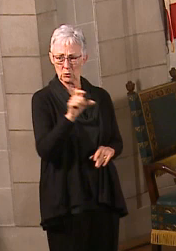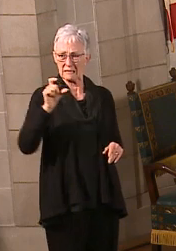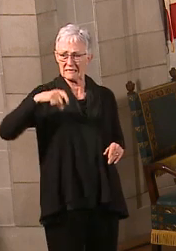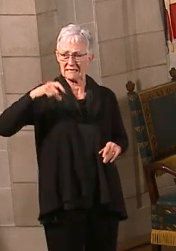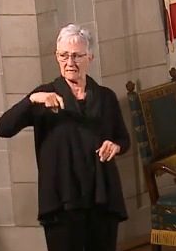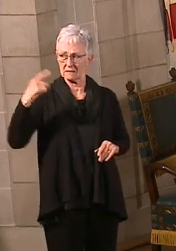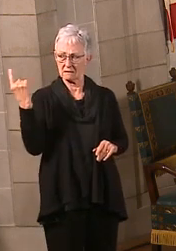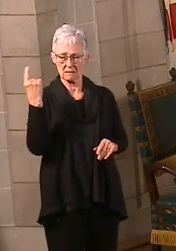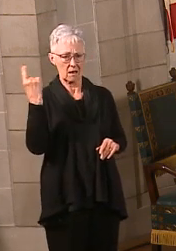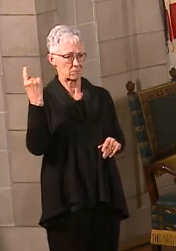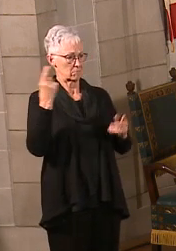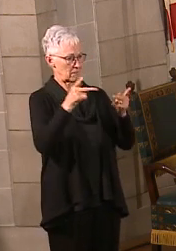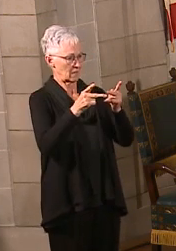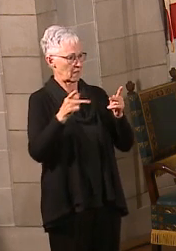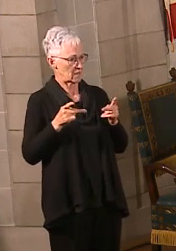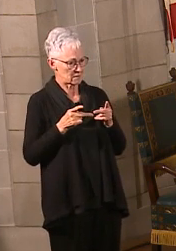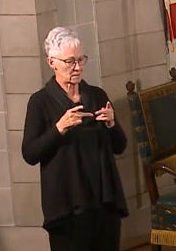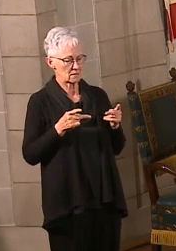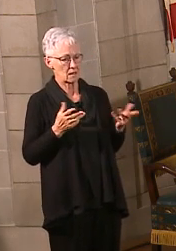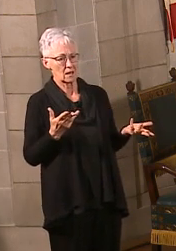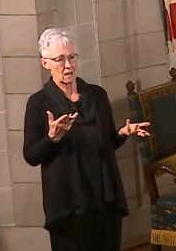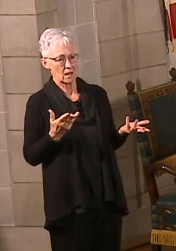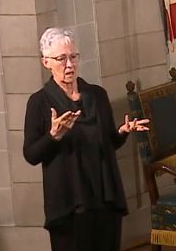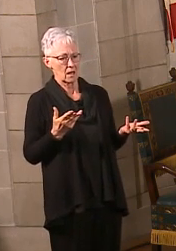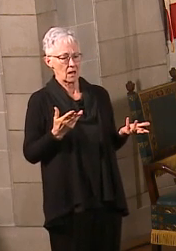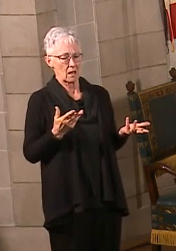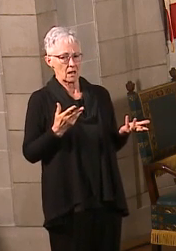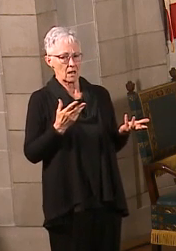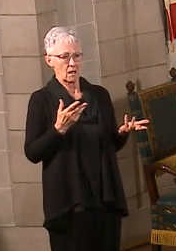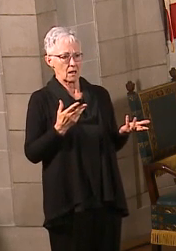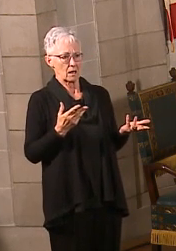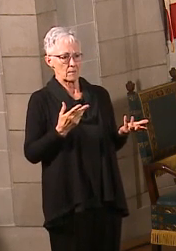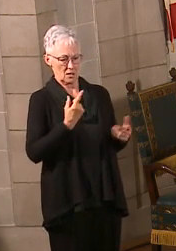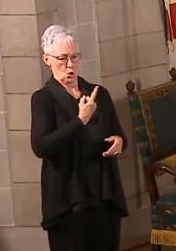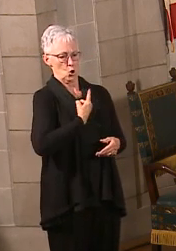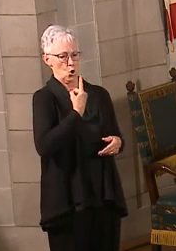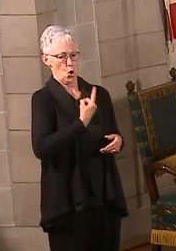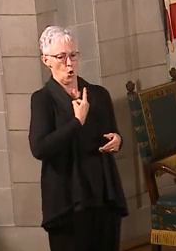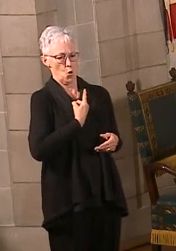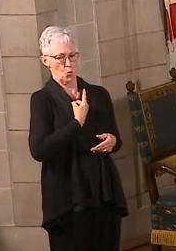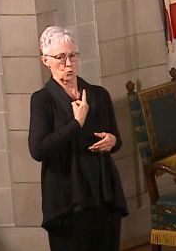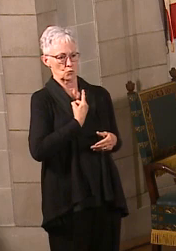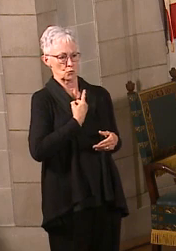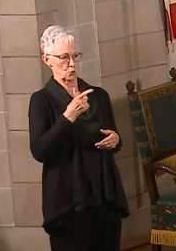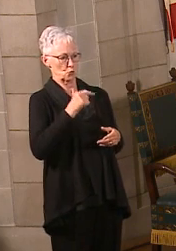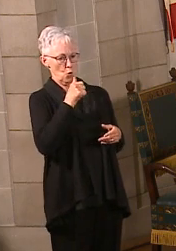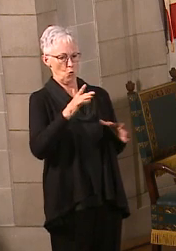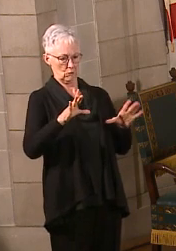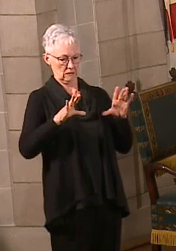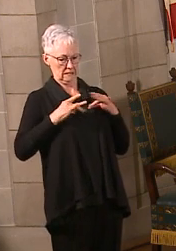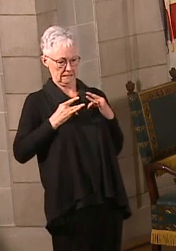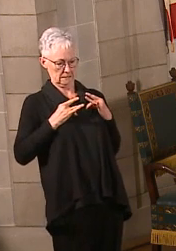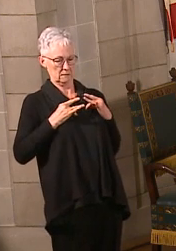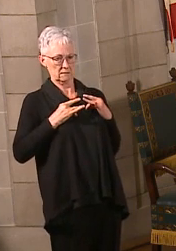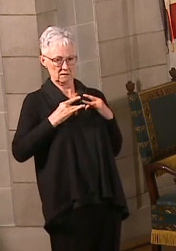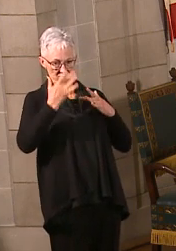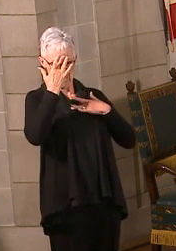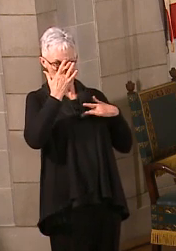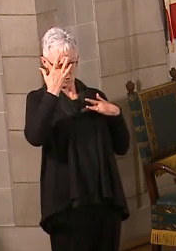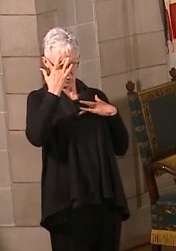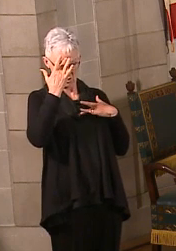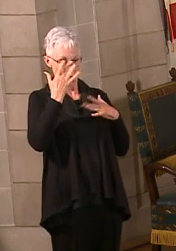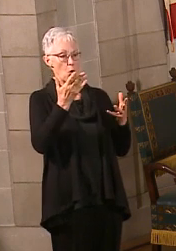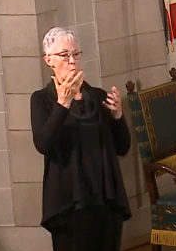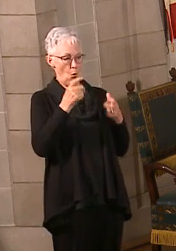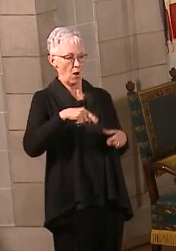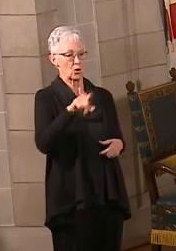just, not be a part of your regular circle so that you don't contact the virus, we want that lodging to be